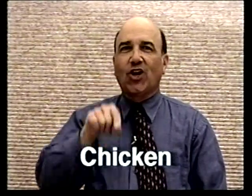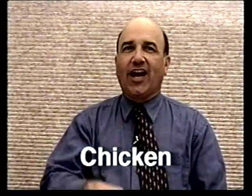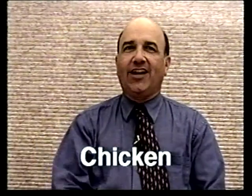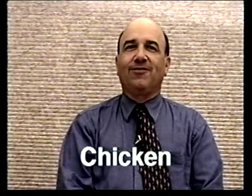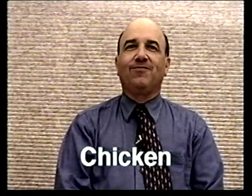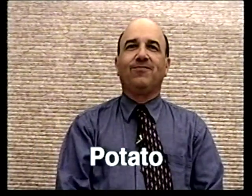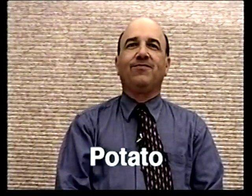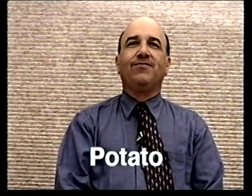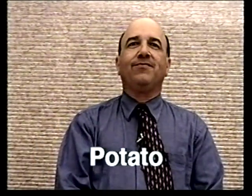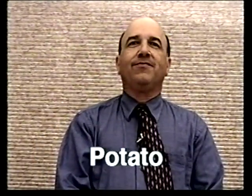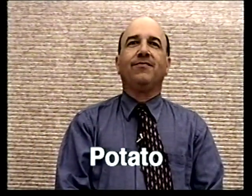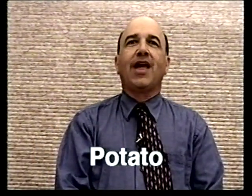chicken.